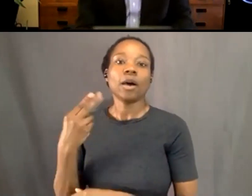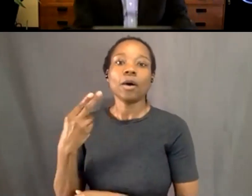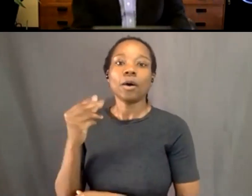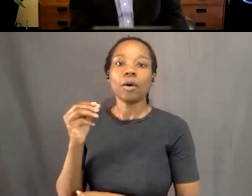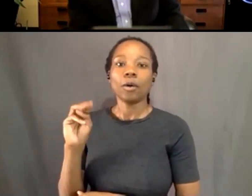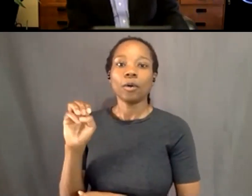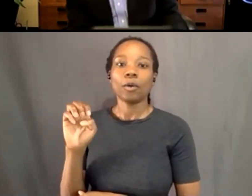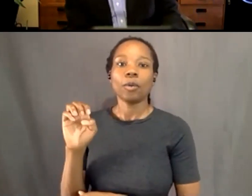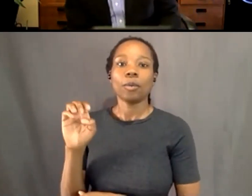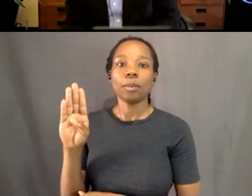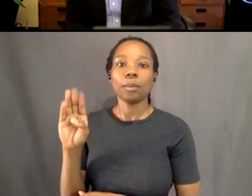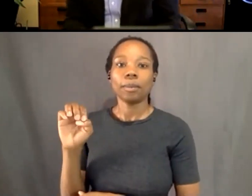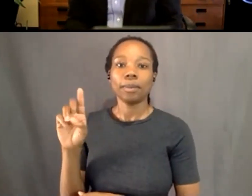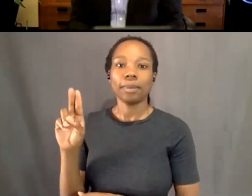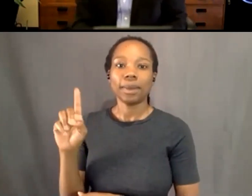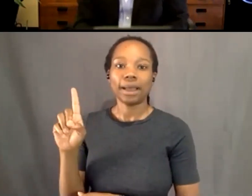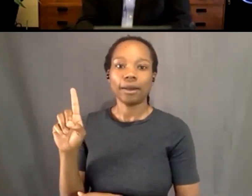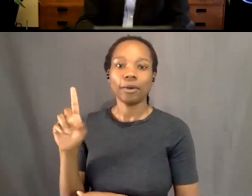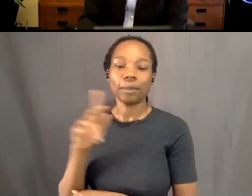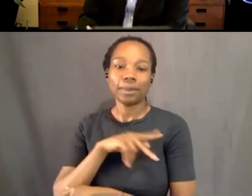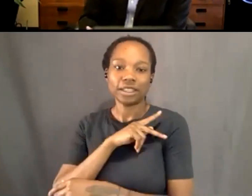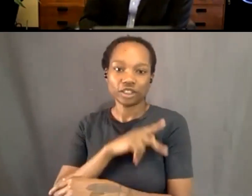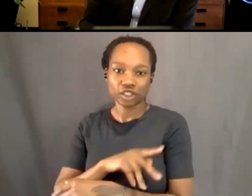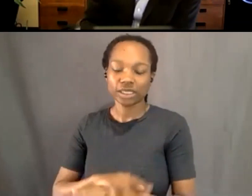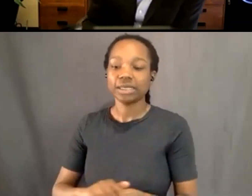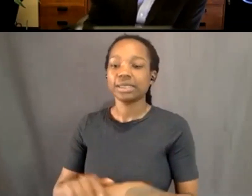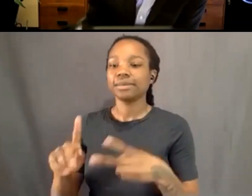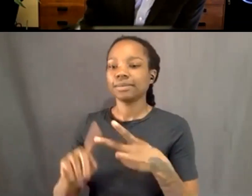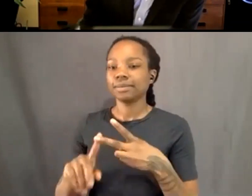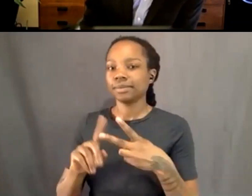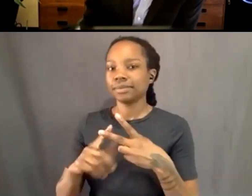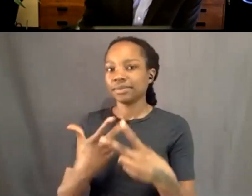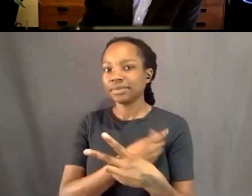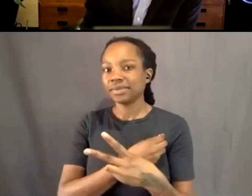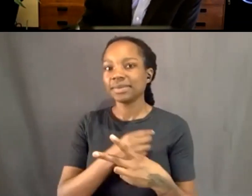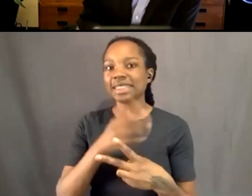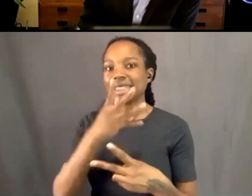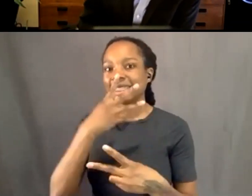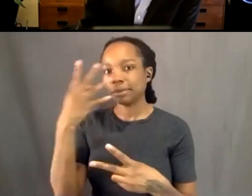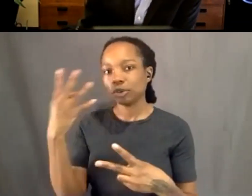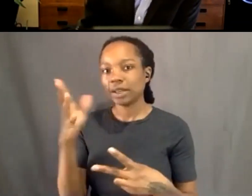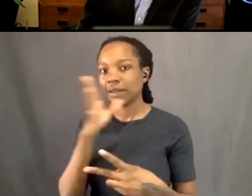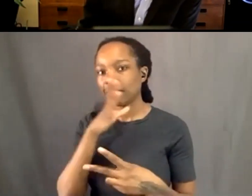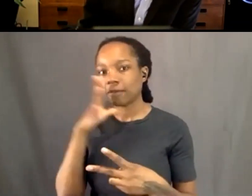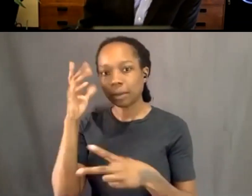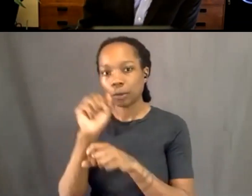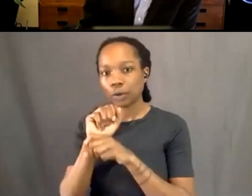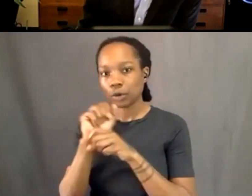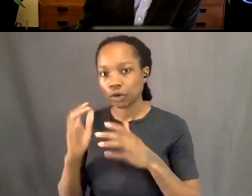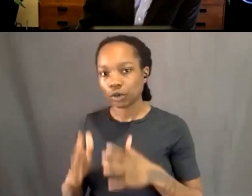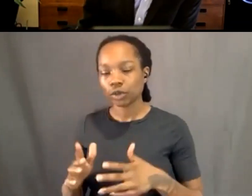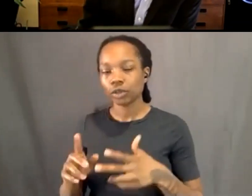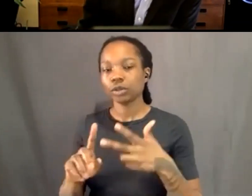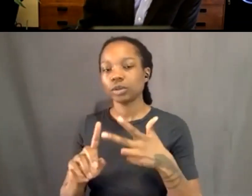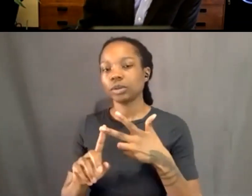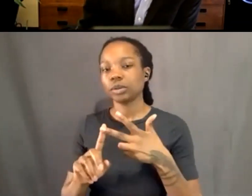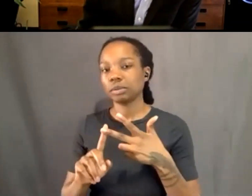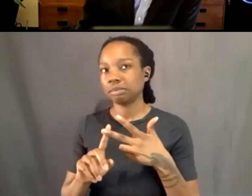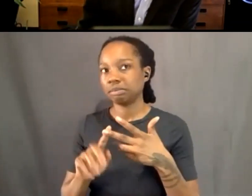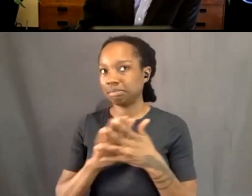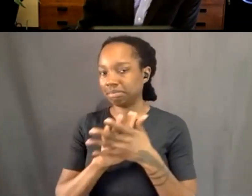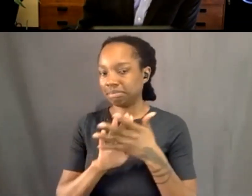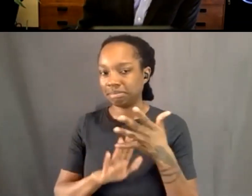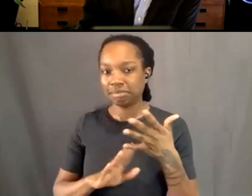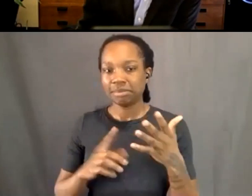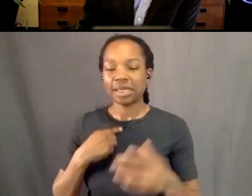another about vaccinating immigrant farm workers. And so I'm just wondering about,